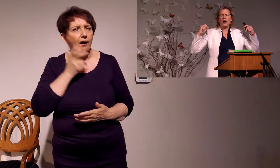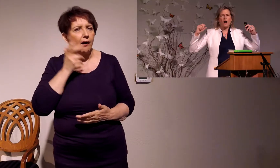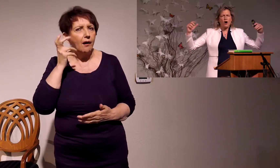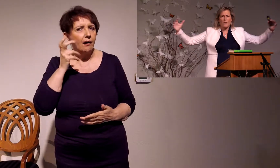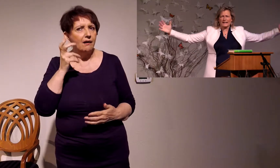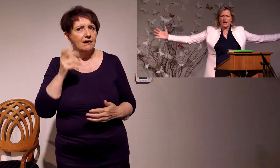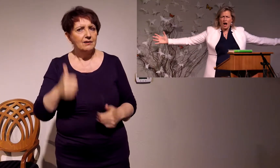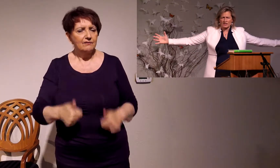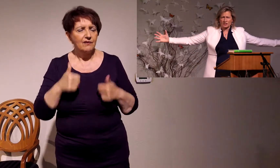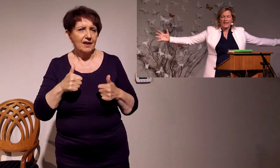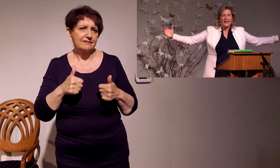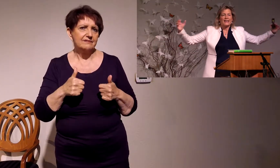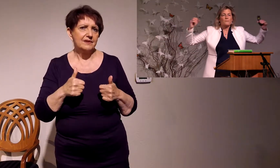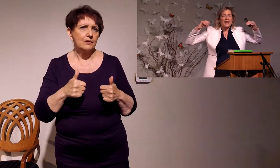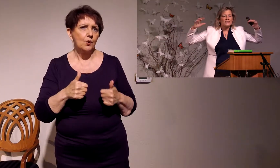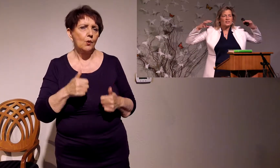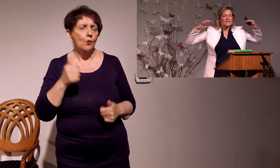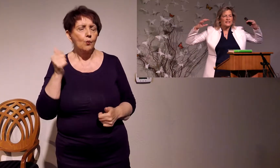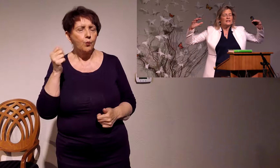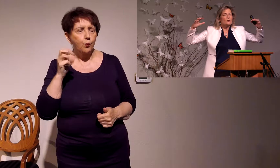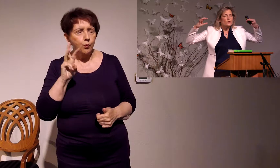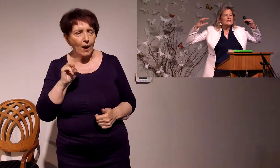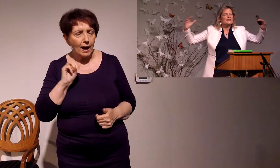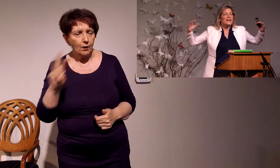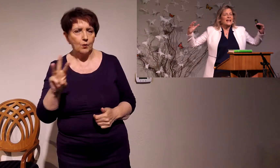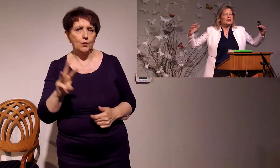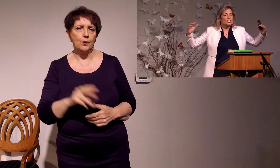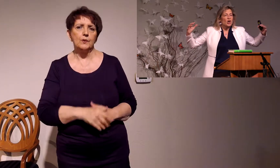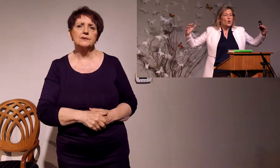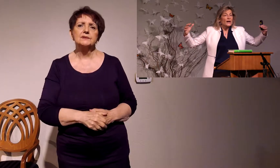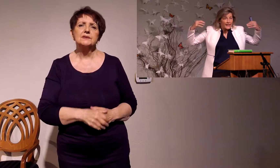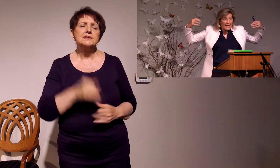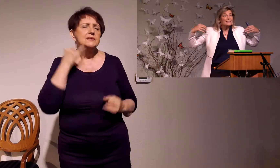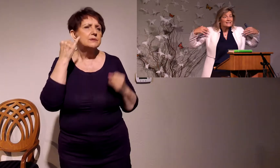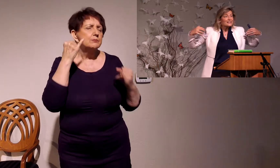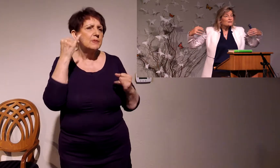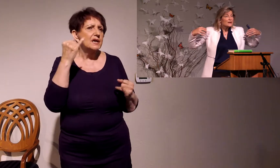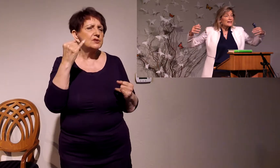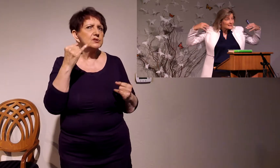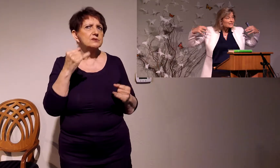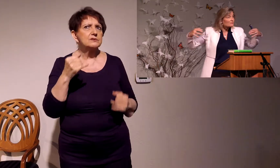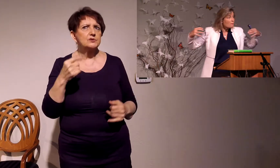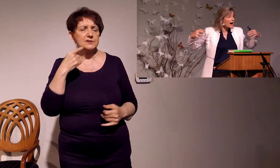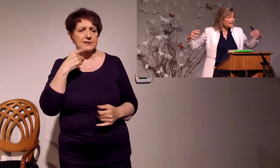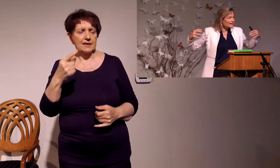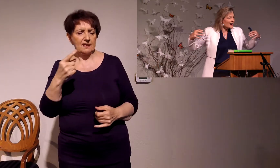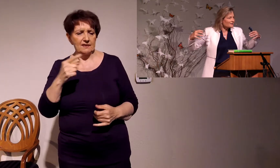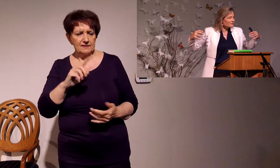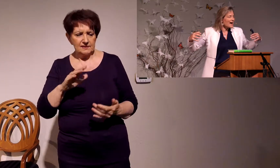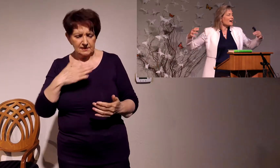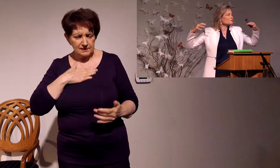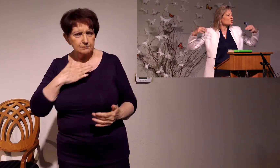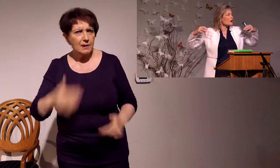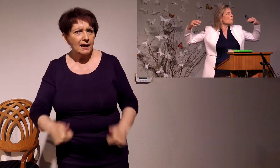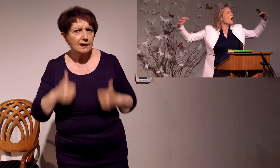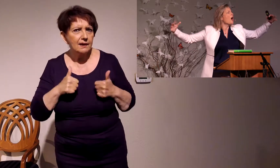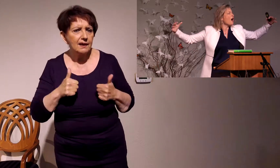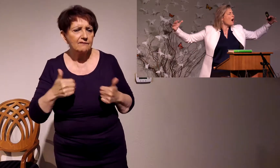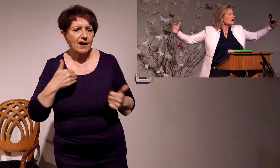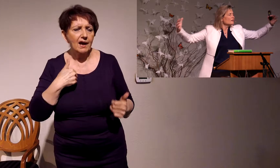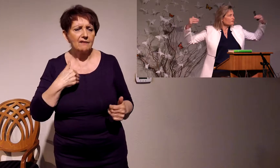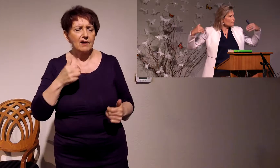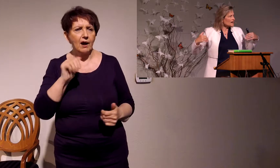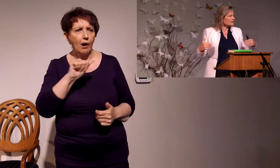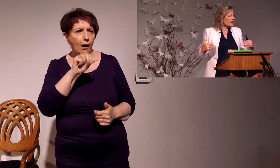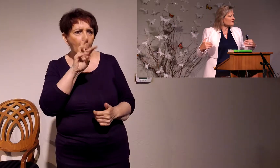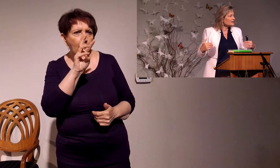like, oh my gosh. And imagine that we stand and go, and this is me, this is my life. I have some